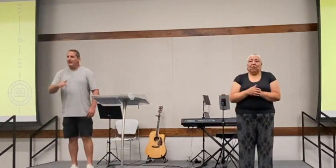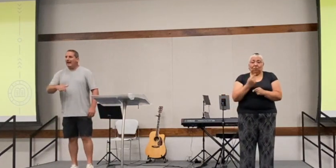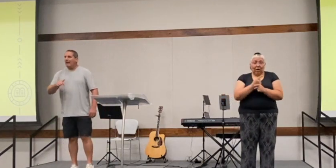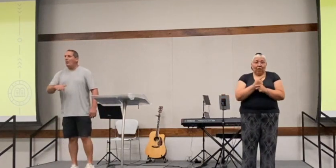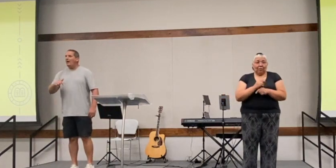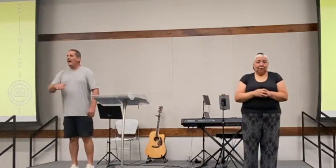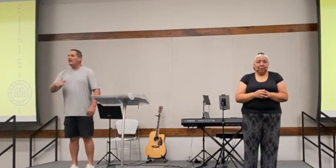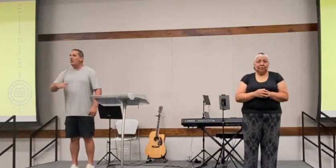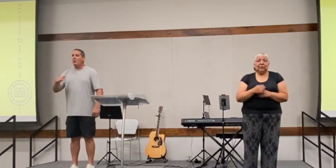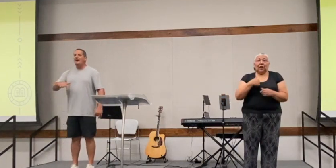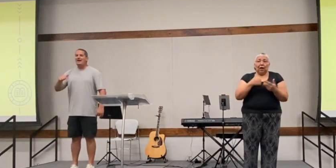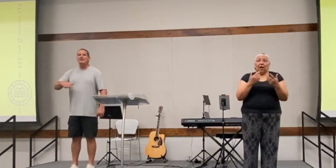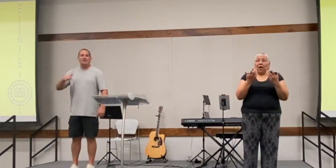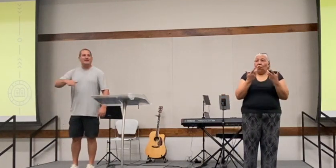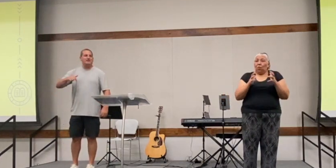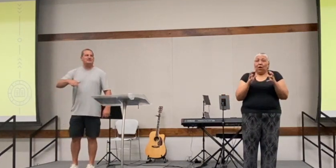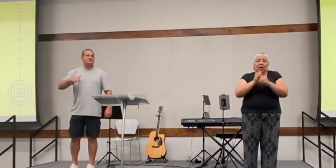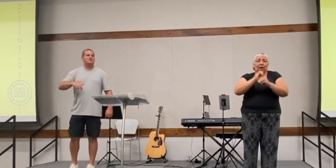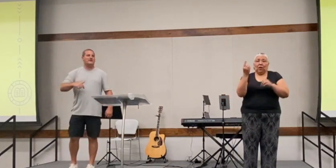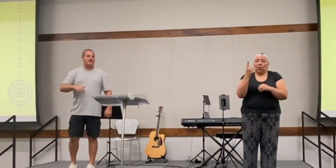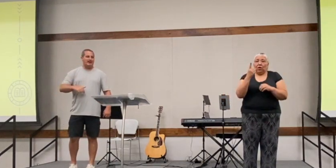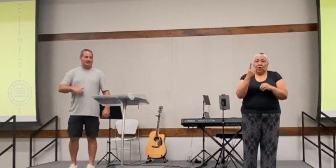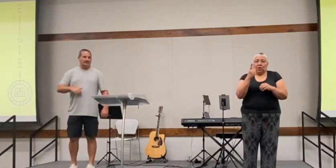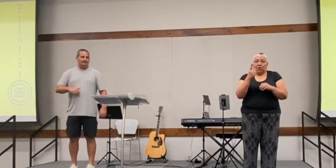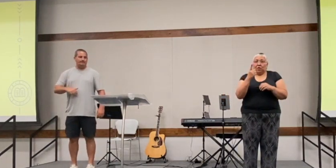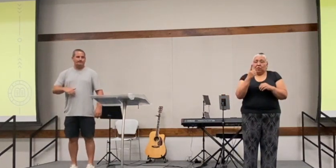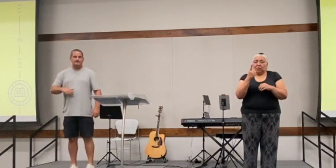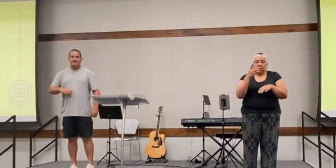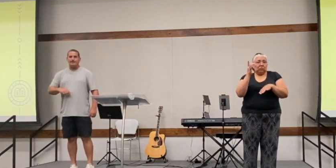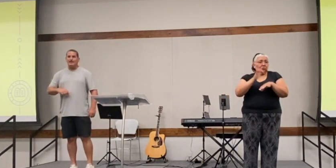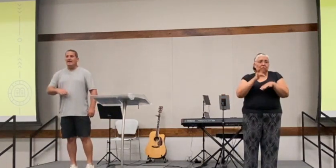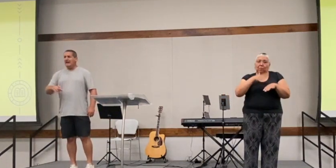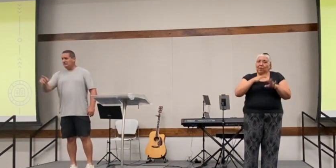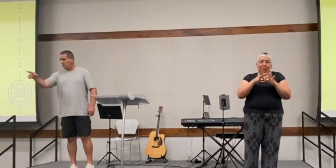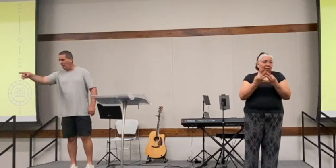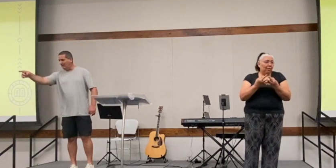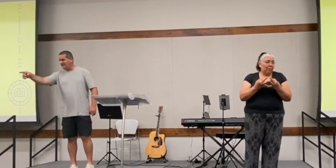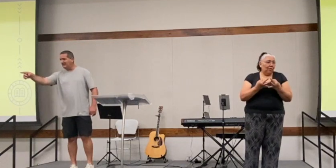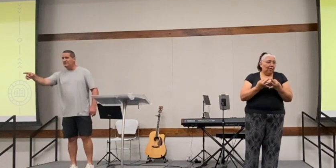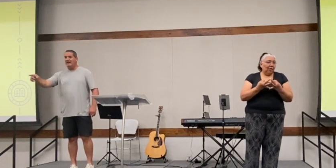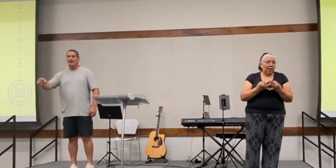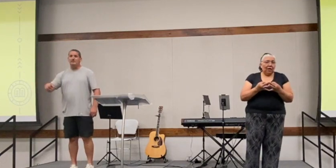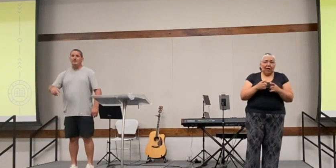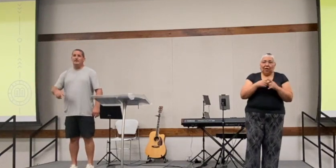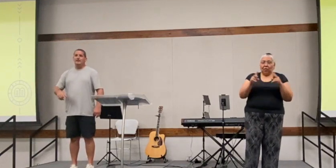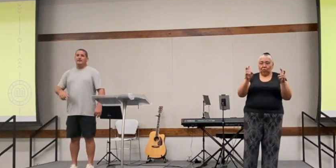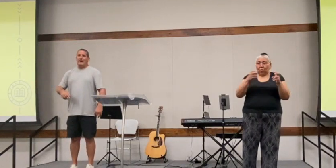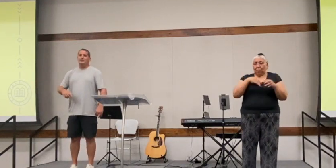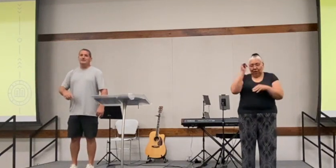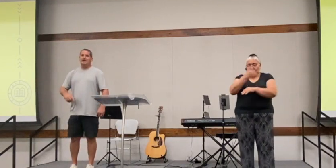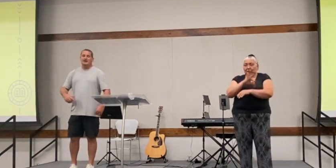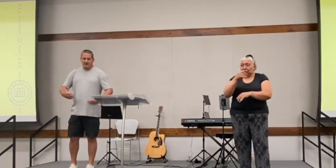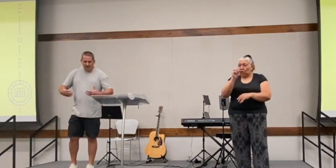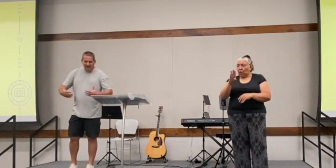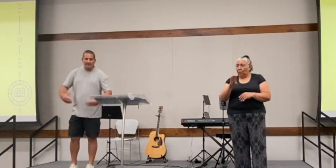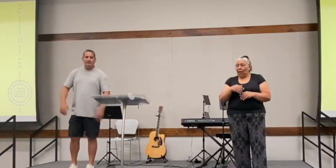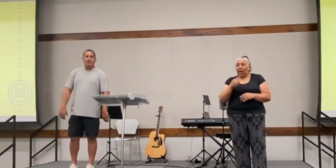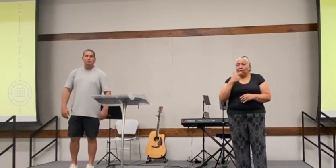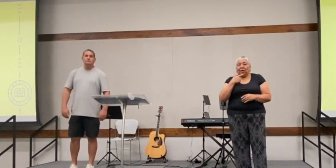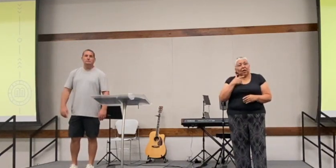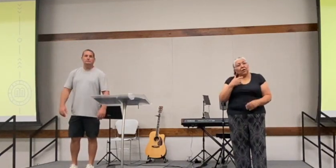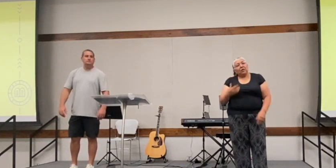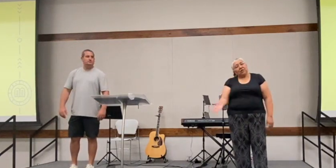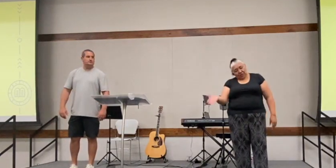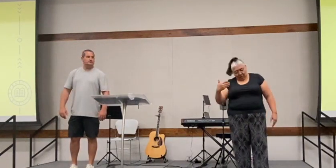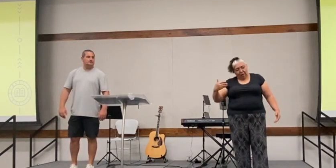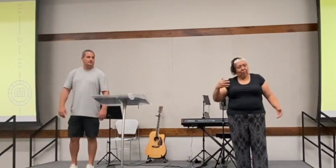Right? I don't want anybody messing with my family. And to quote my son Jacob, I would say, come at me, bro.